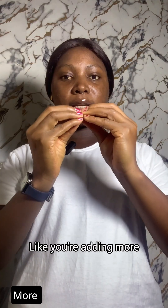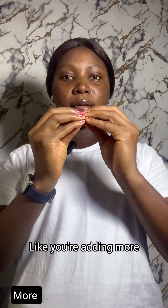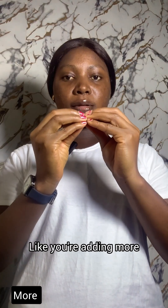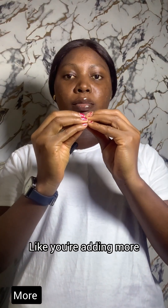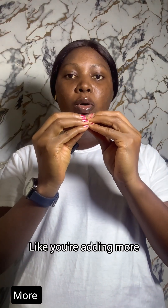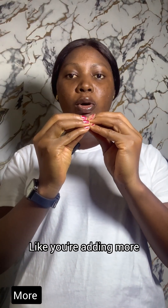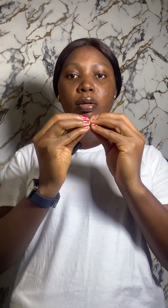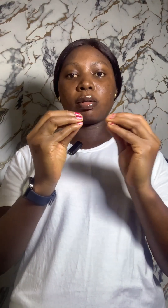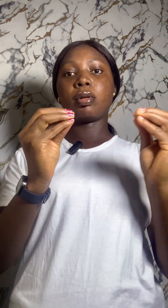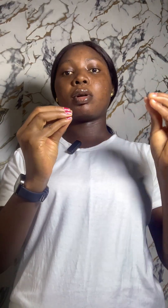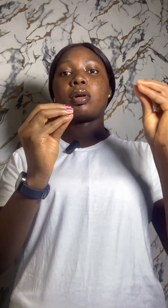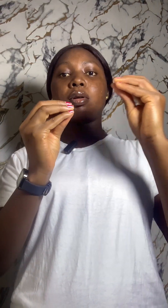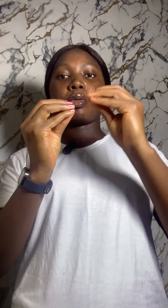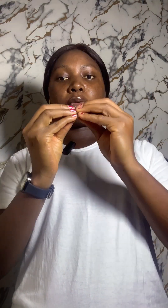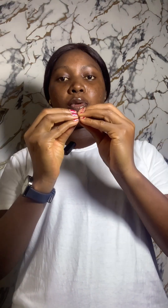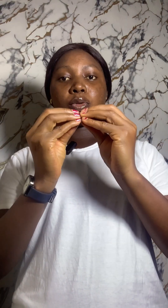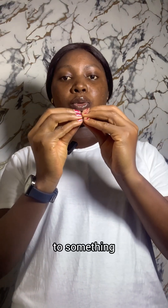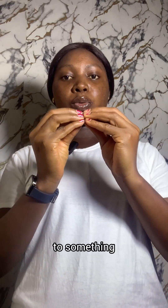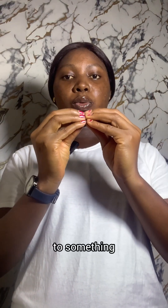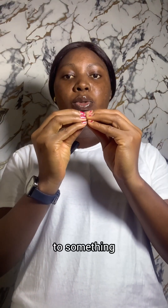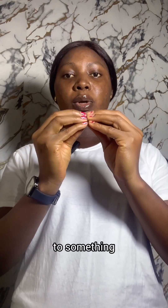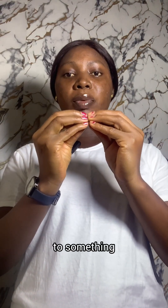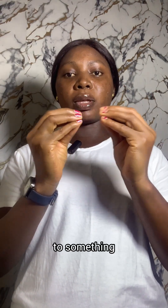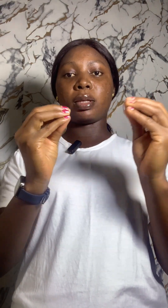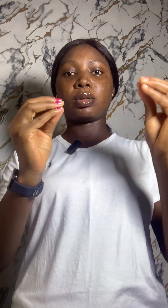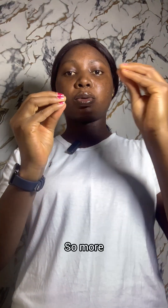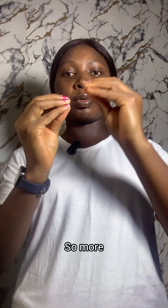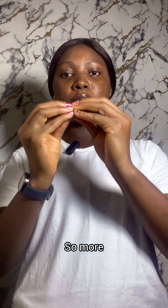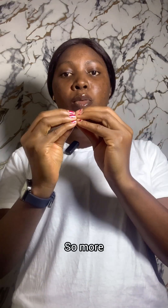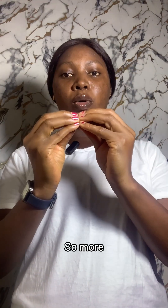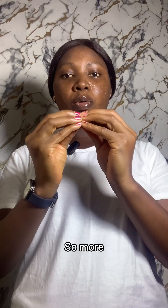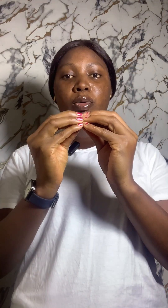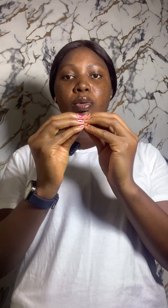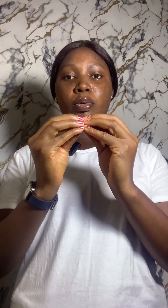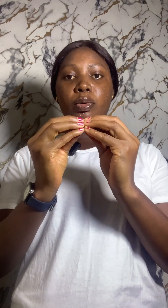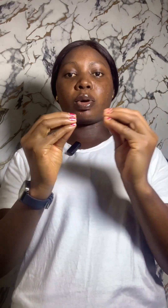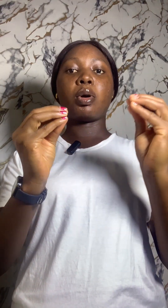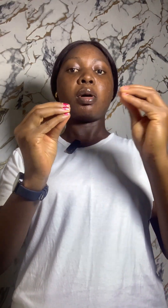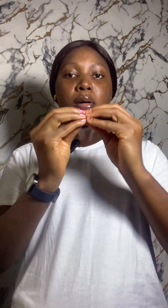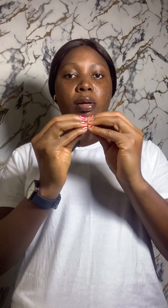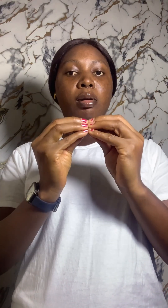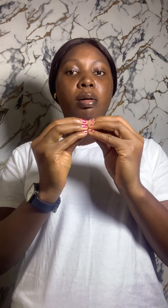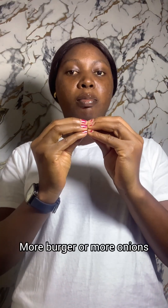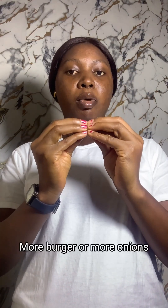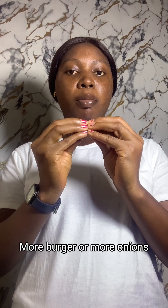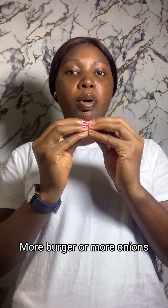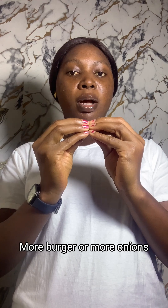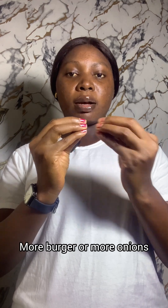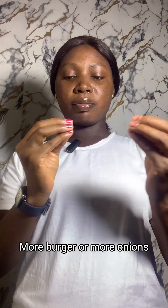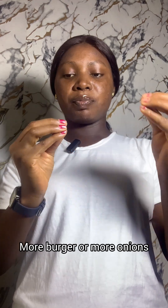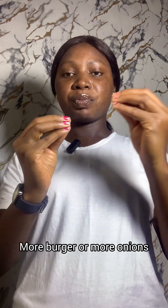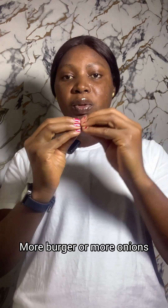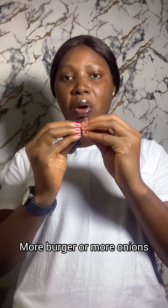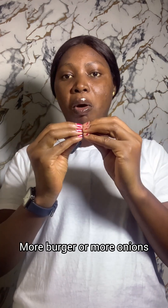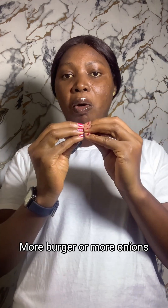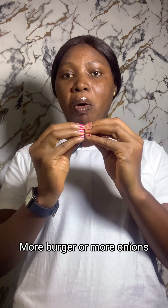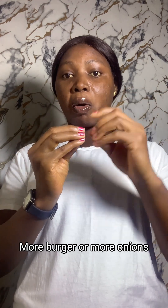adding more to something. So more. More burger, or